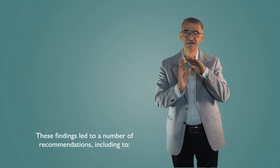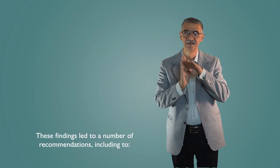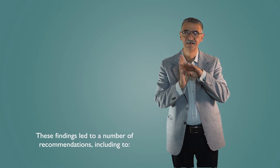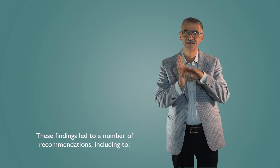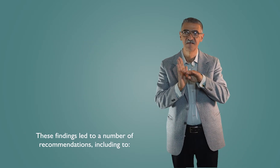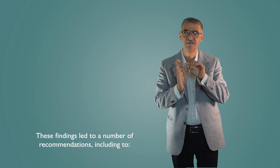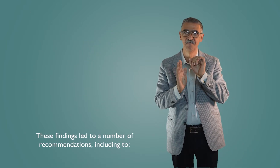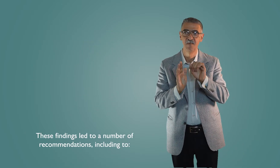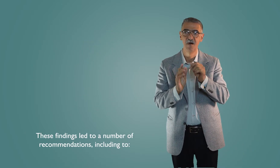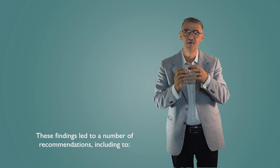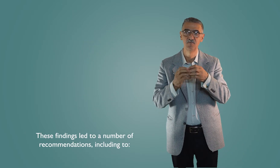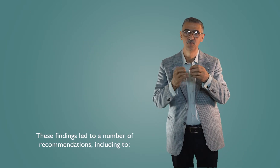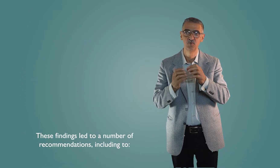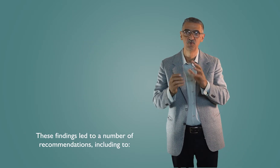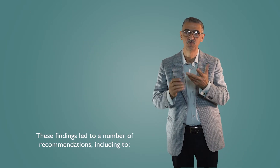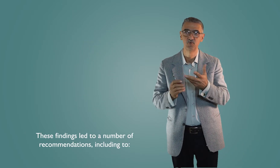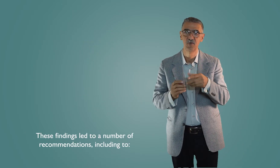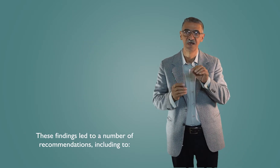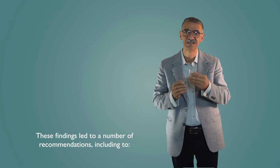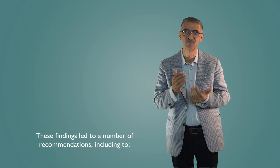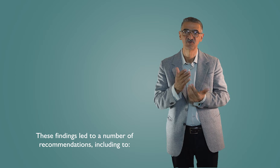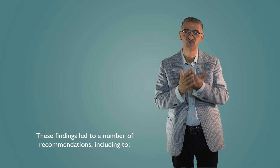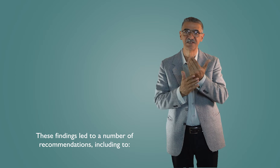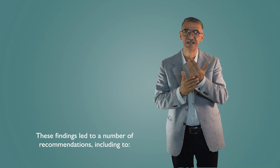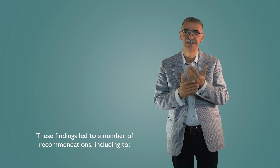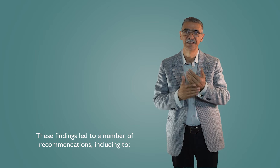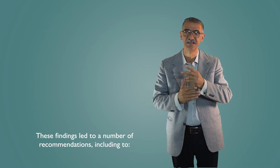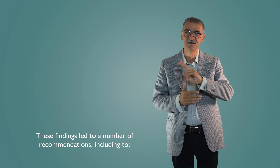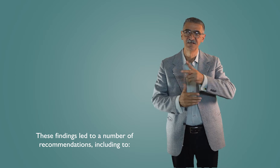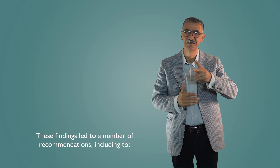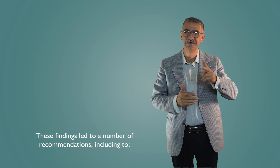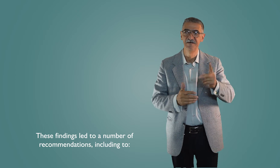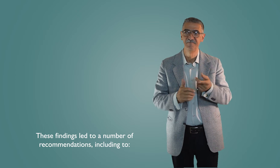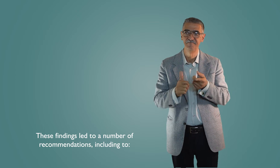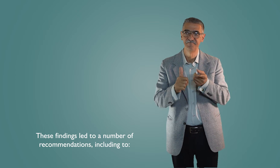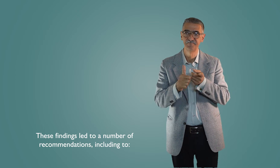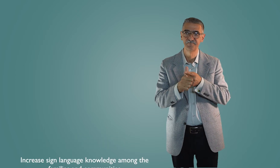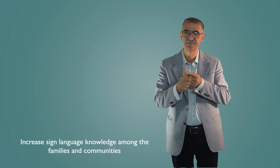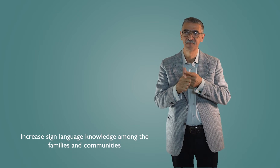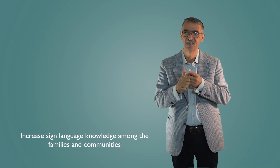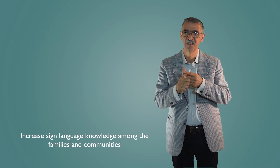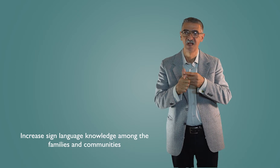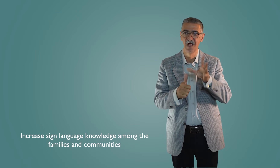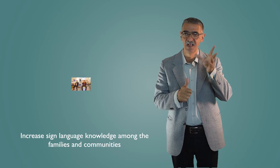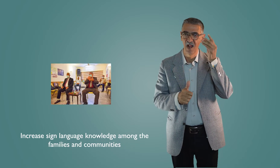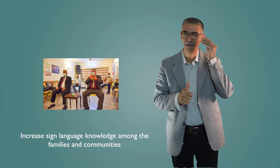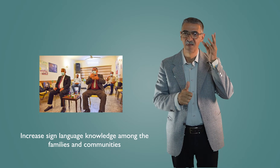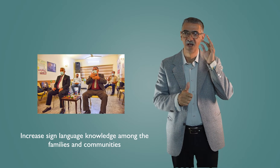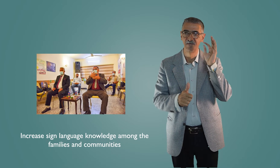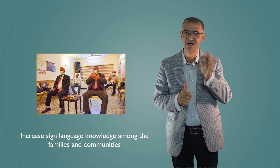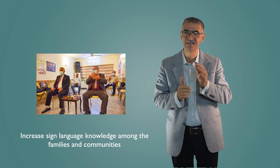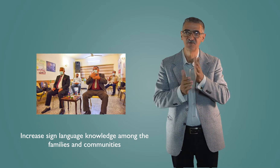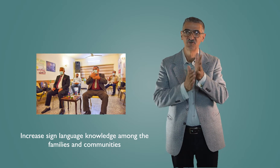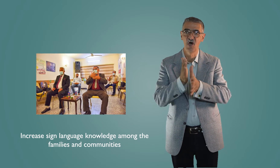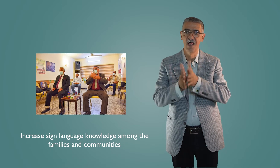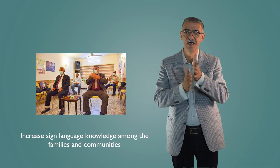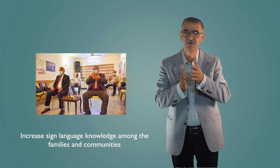These findings led to a number of recommendations, including to increase sign language